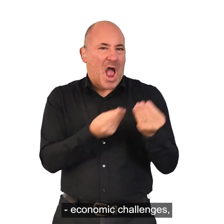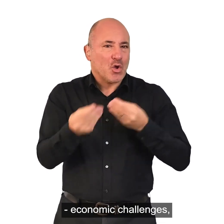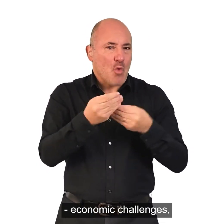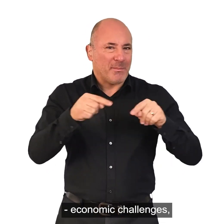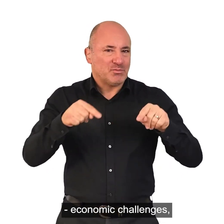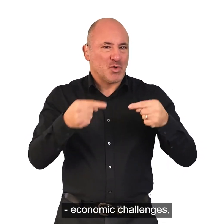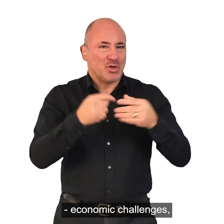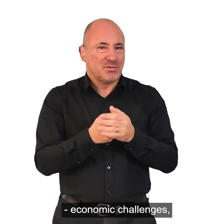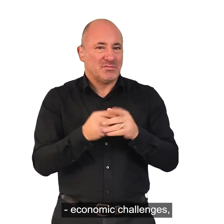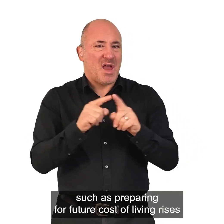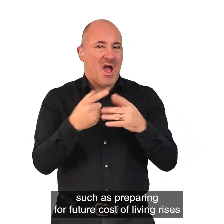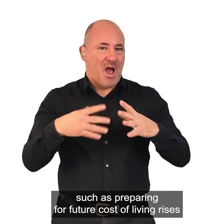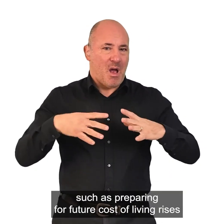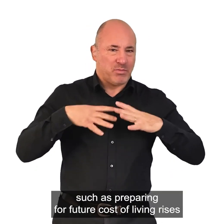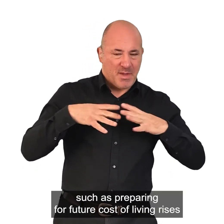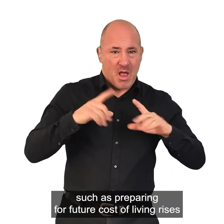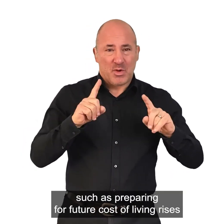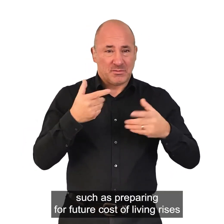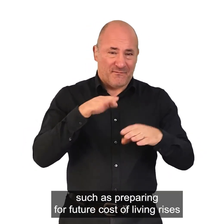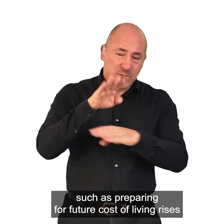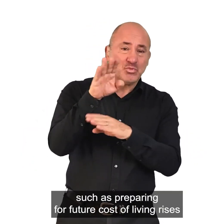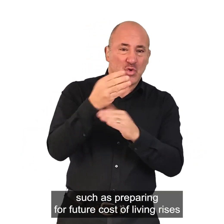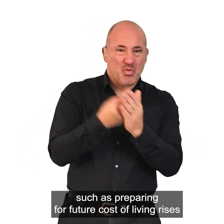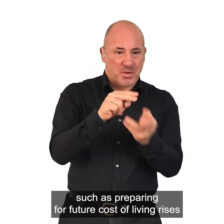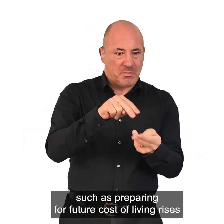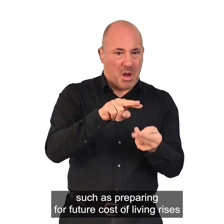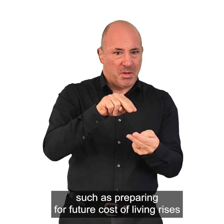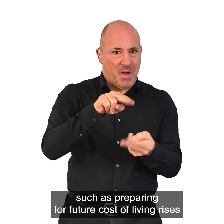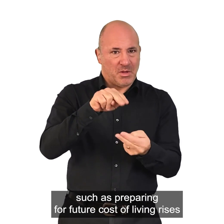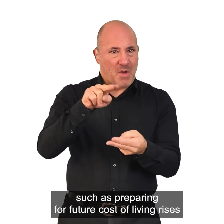economic challenges, such as preparing for future cost of living rises,